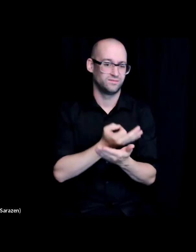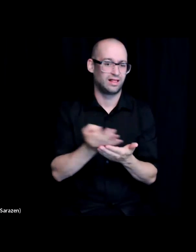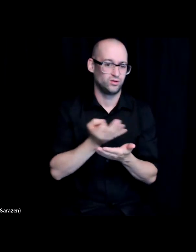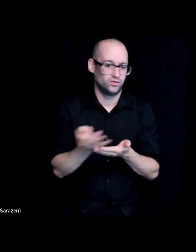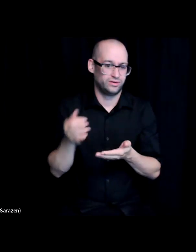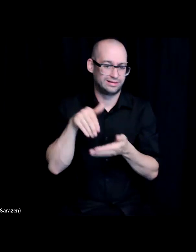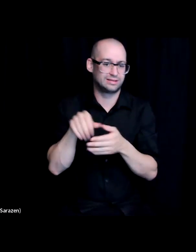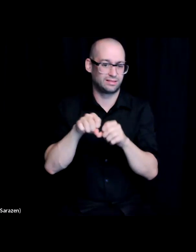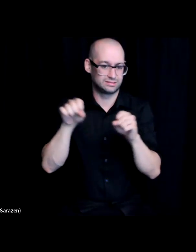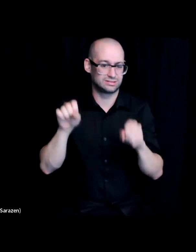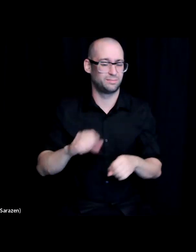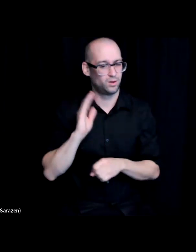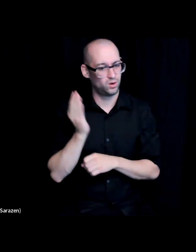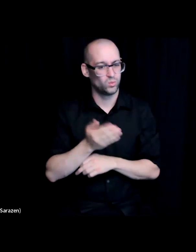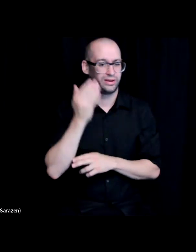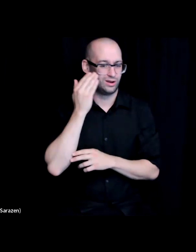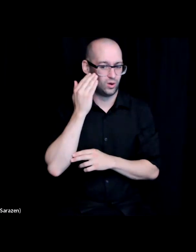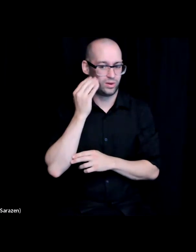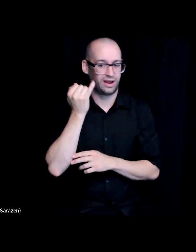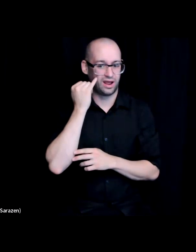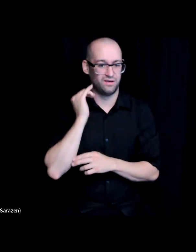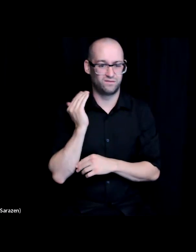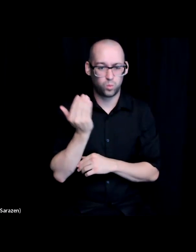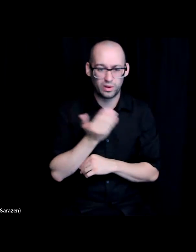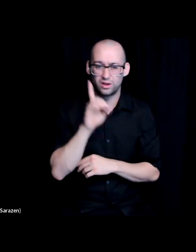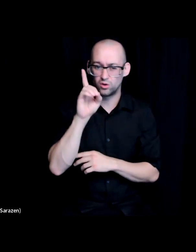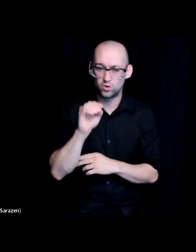We know that if we do get